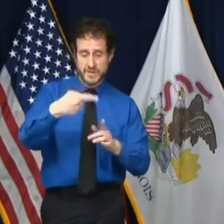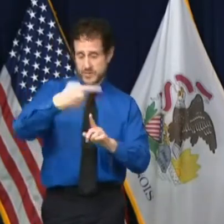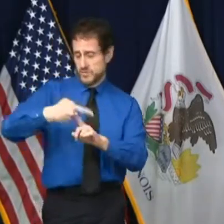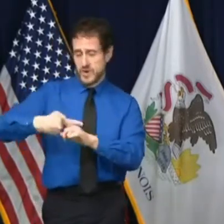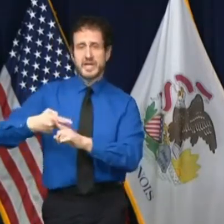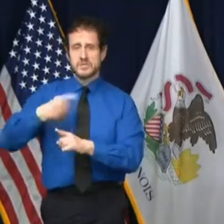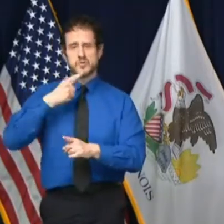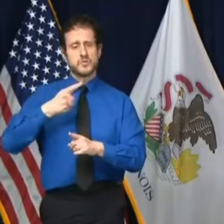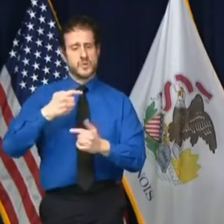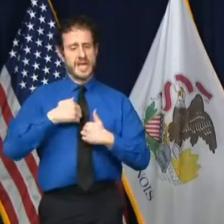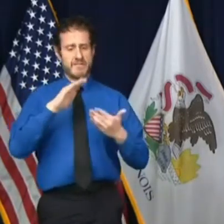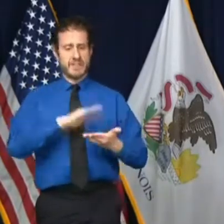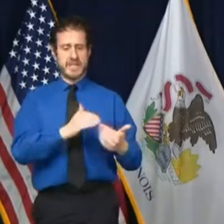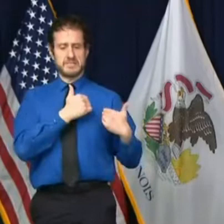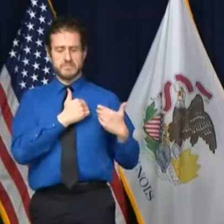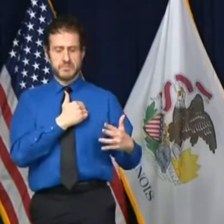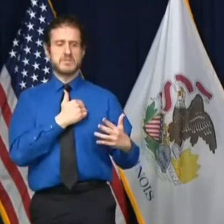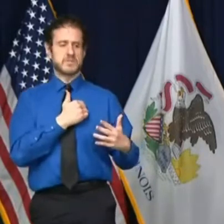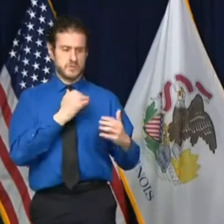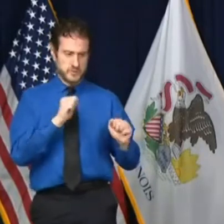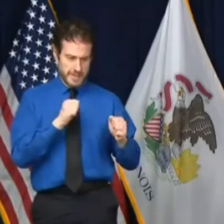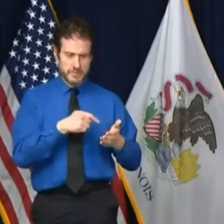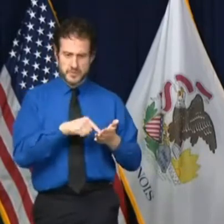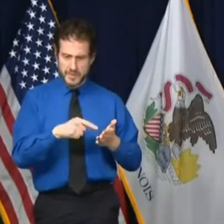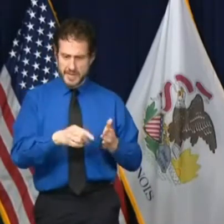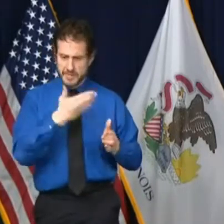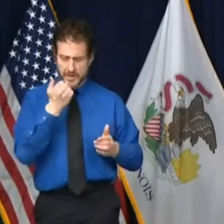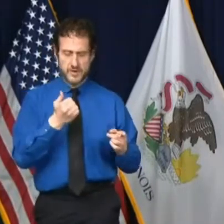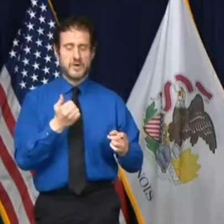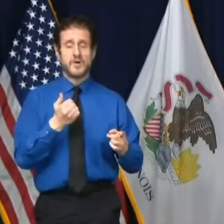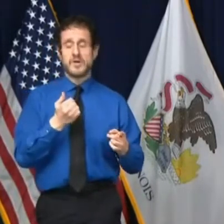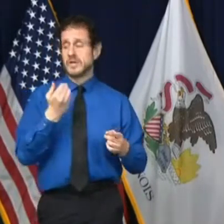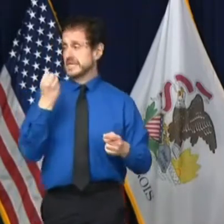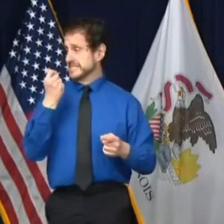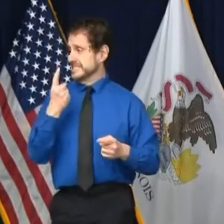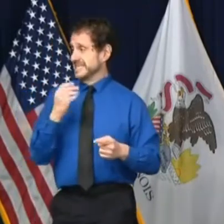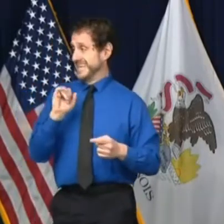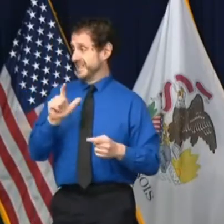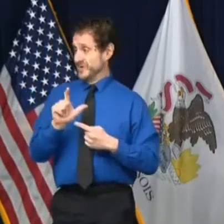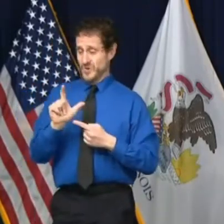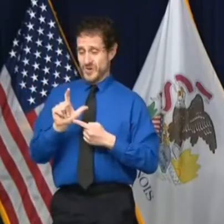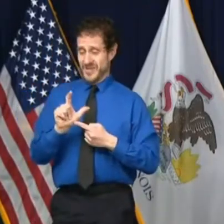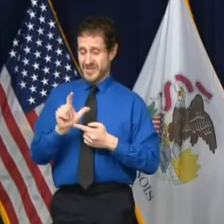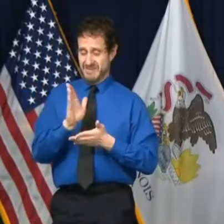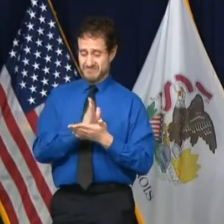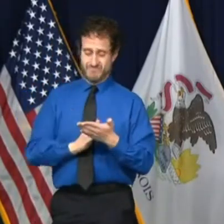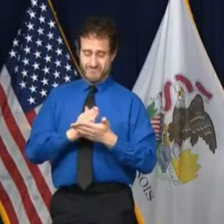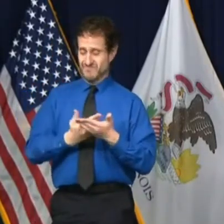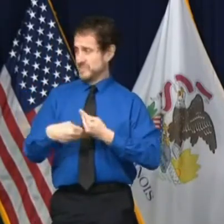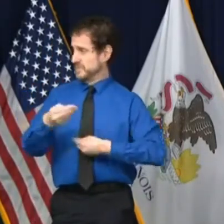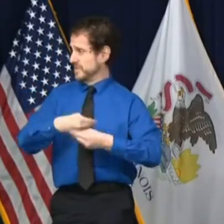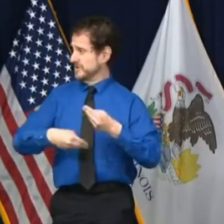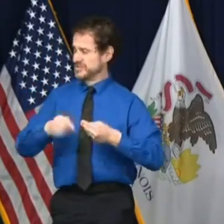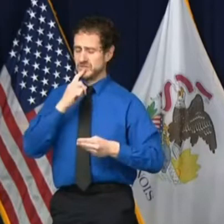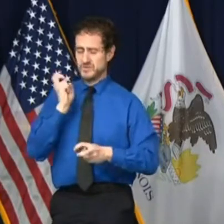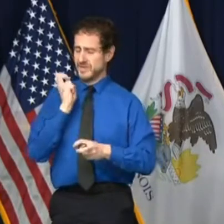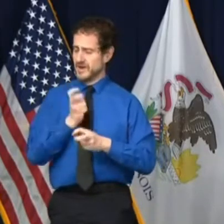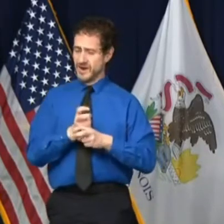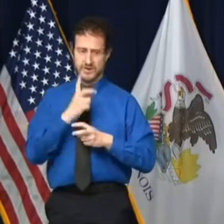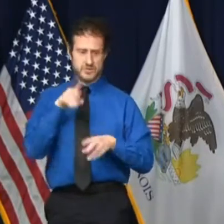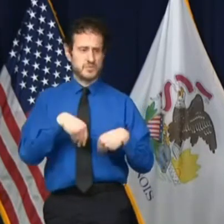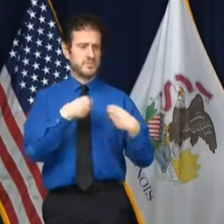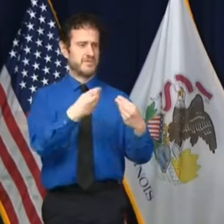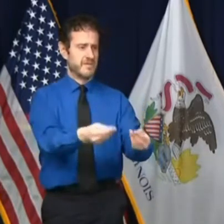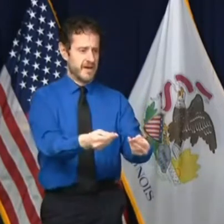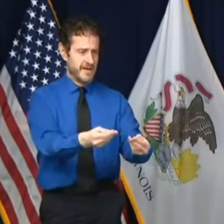that Illinois, the budget situation for Illinois makes it extraordinarily difficult to provide